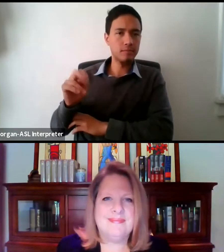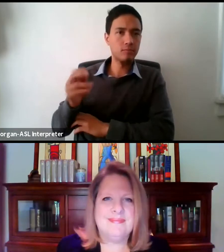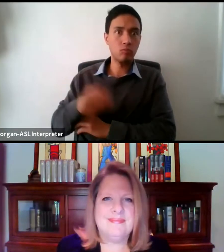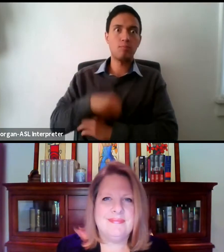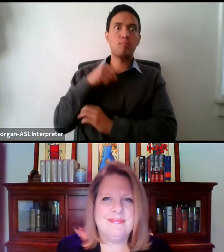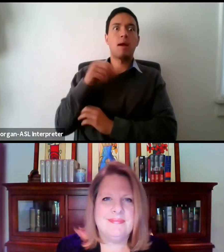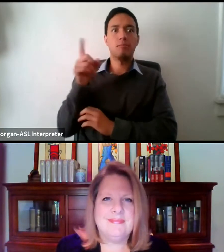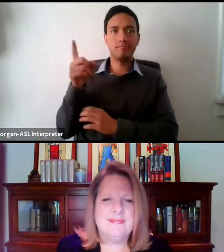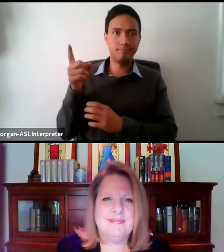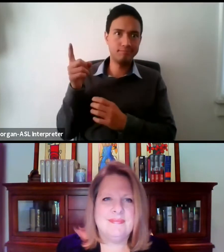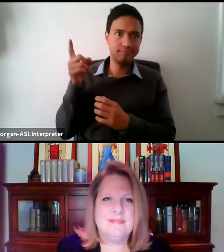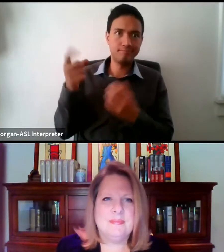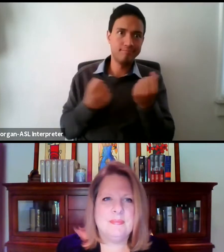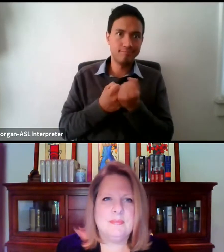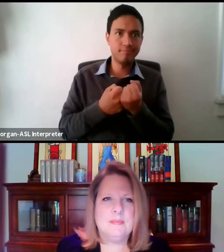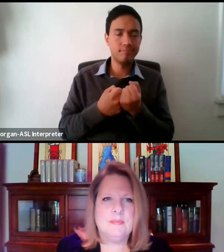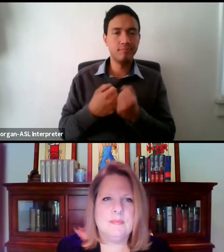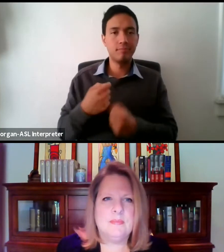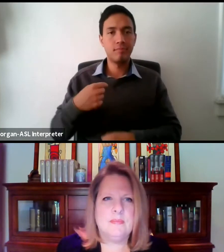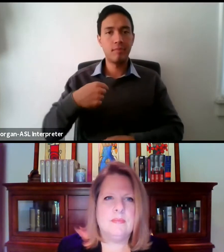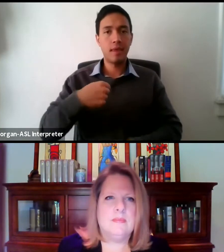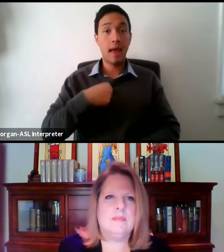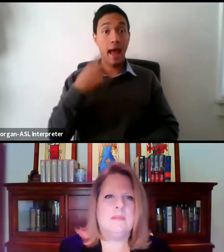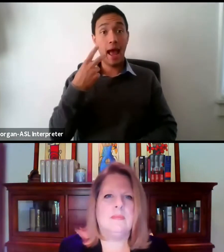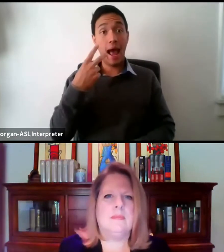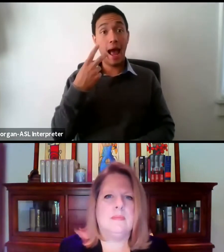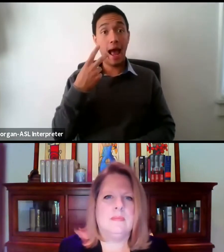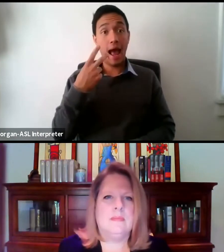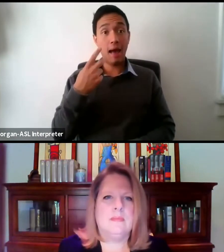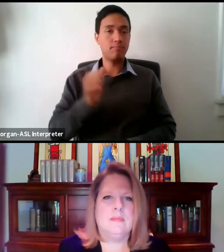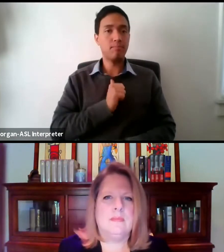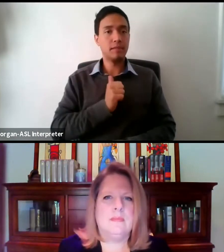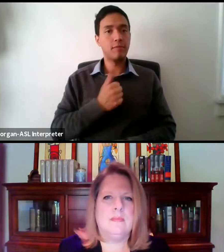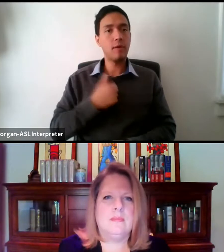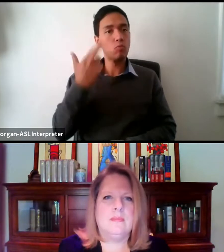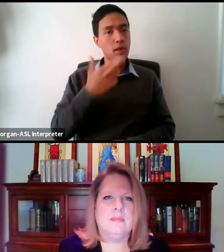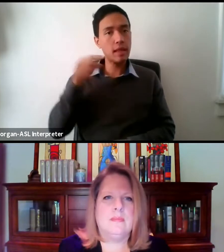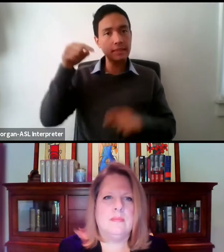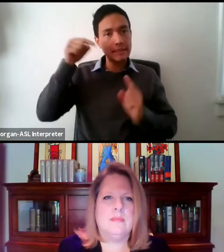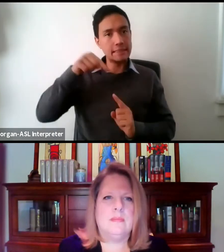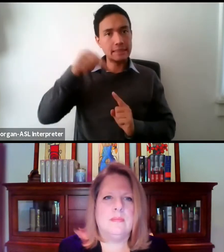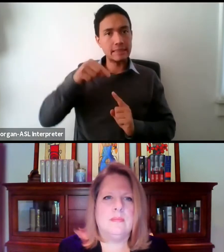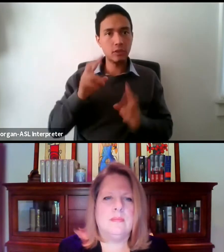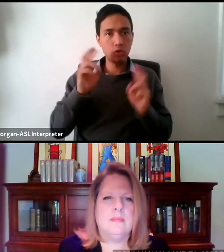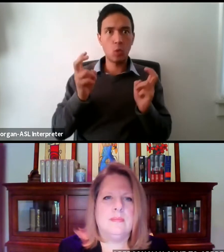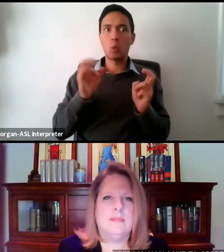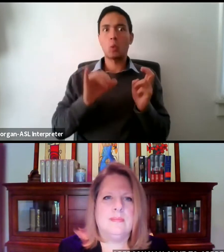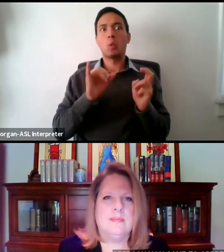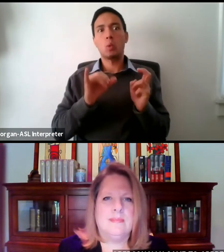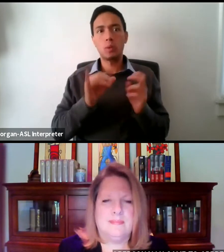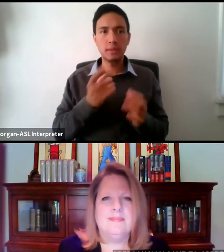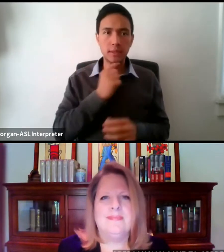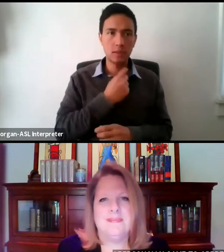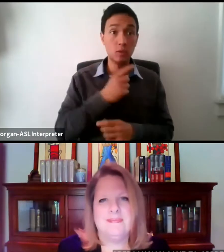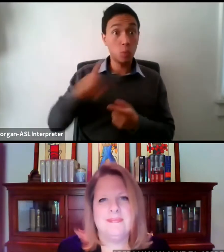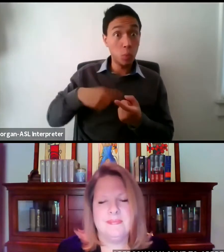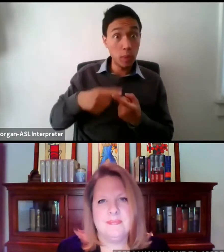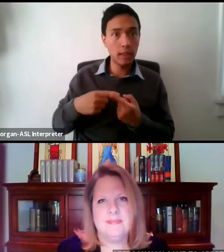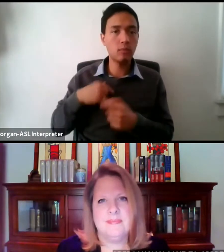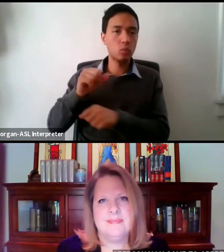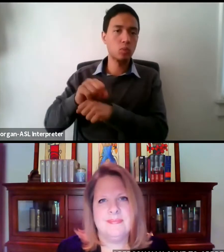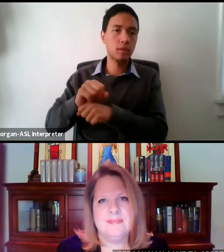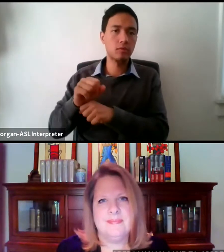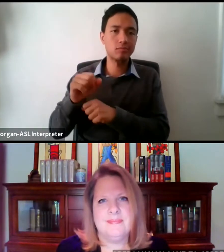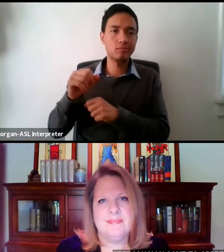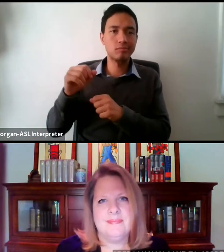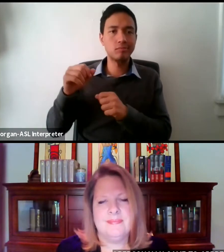this generational digital divide as an issue some years ago when I was working as a journalist at the BBC. I was lucky enough